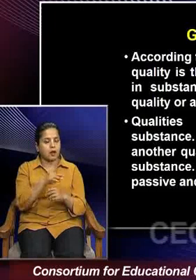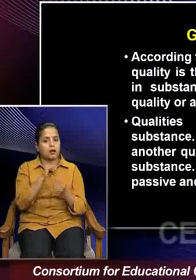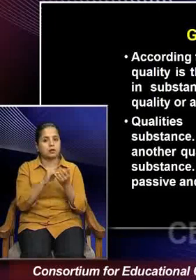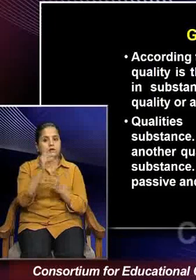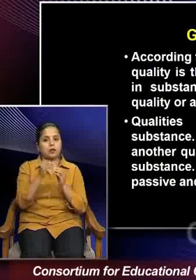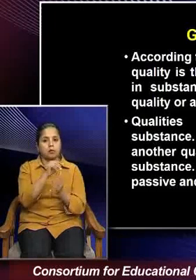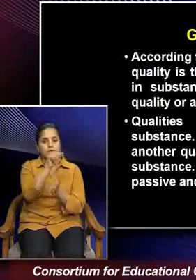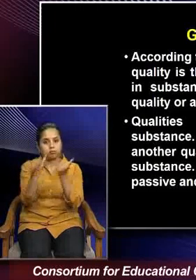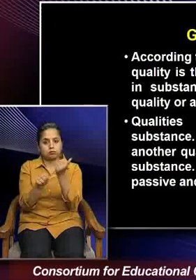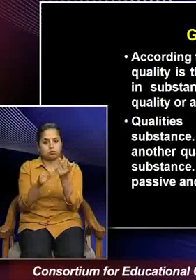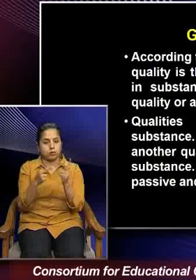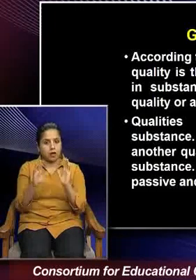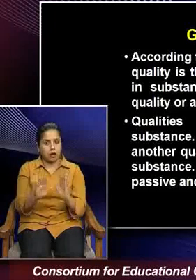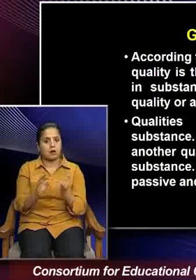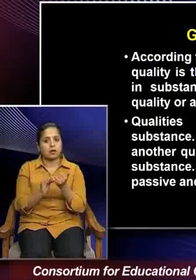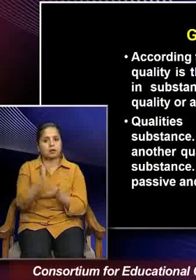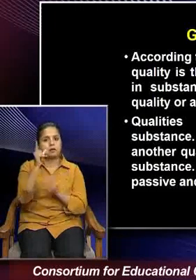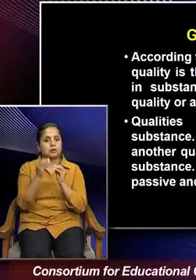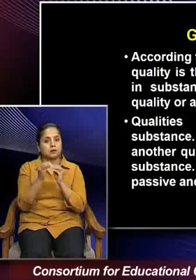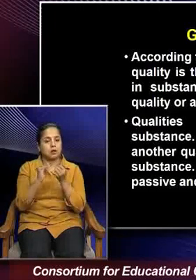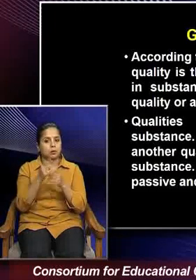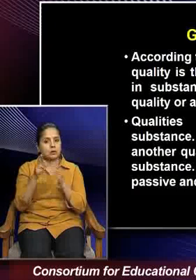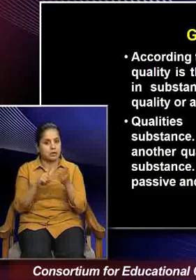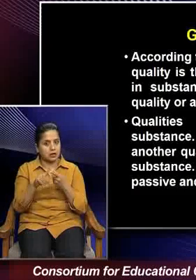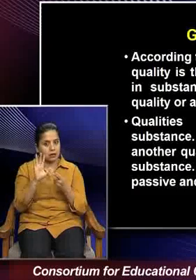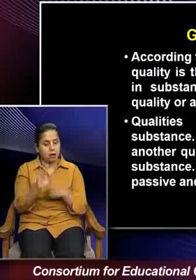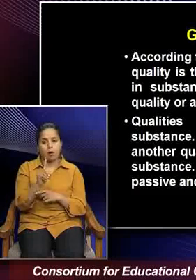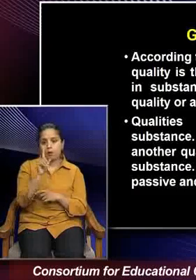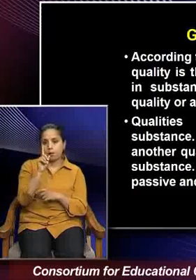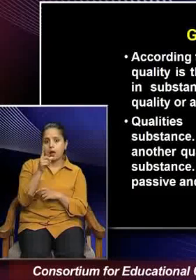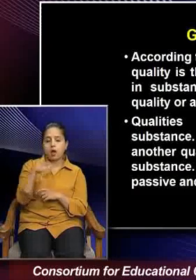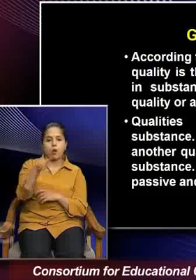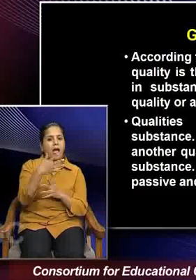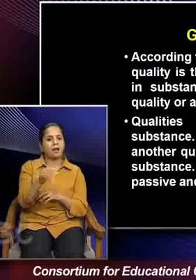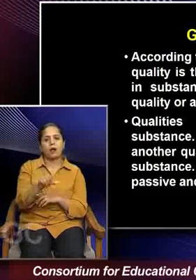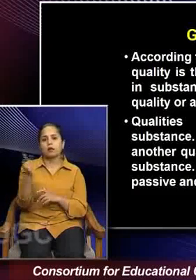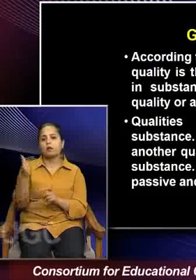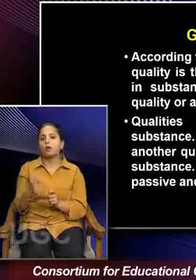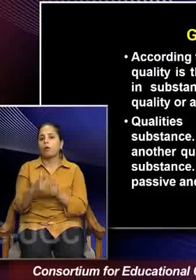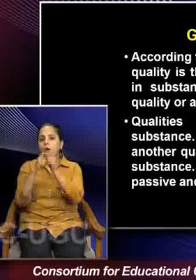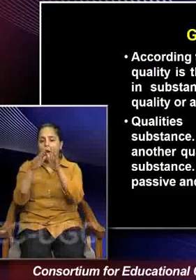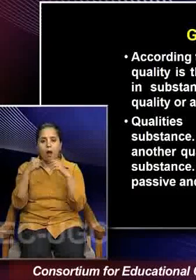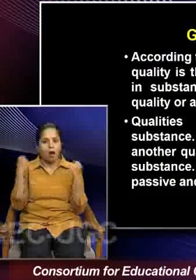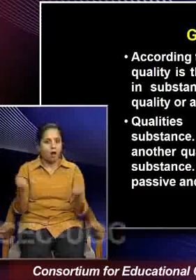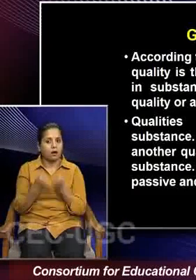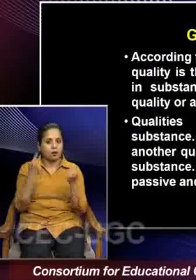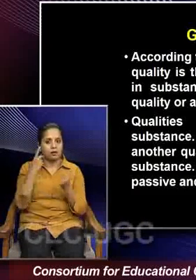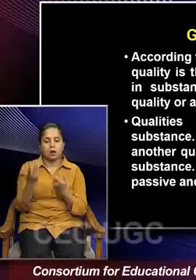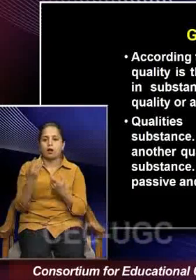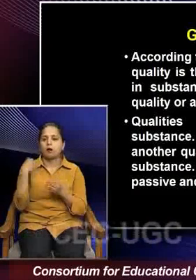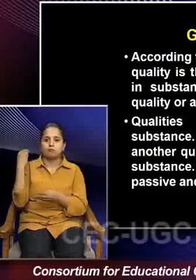in a substance, but in which no other quality or action can